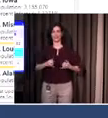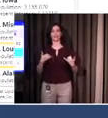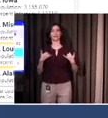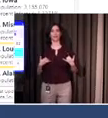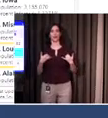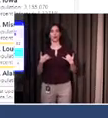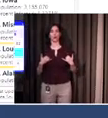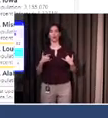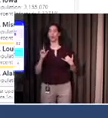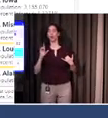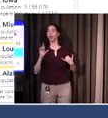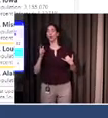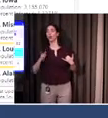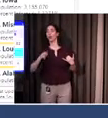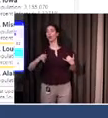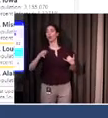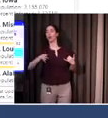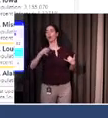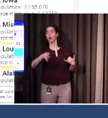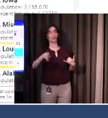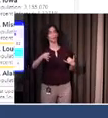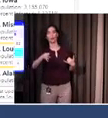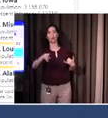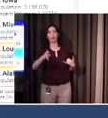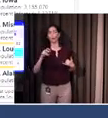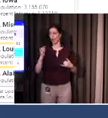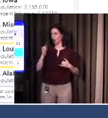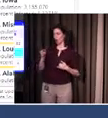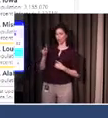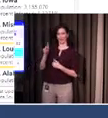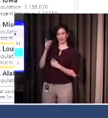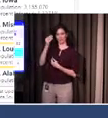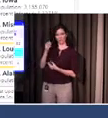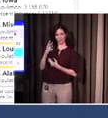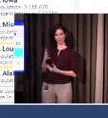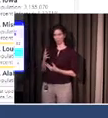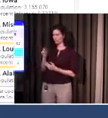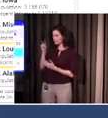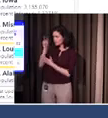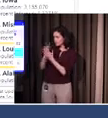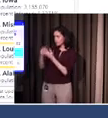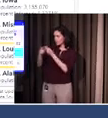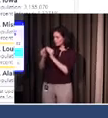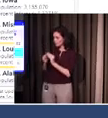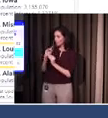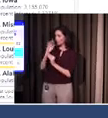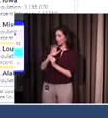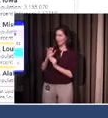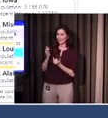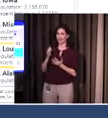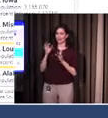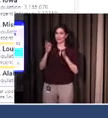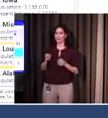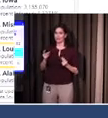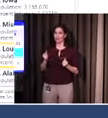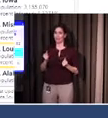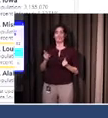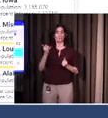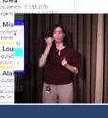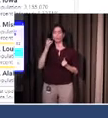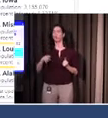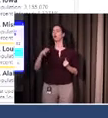than you might feel that the data requires. But that's because if you don't do it that way, you have no real chance to stay